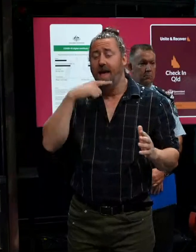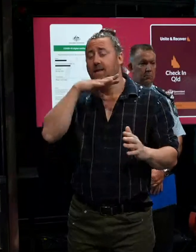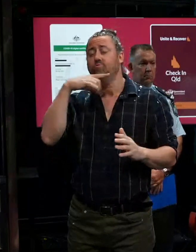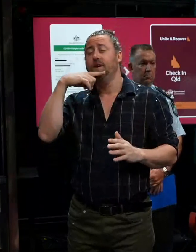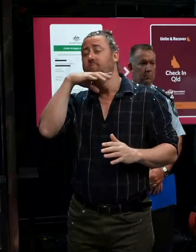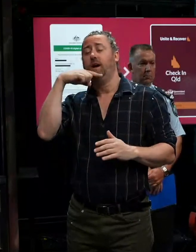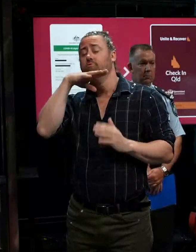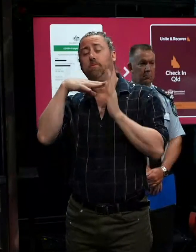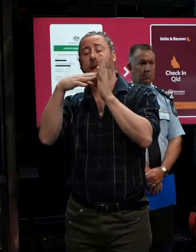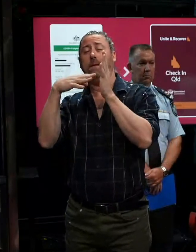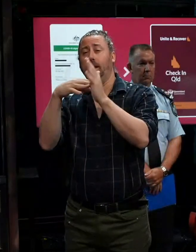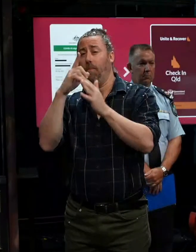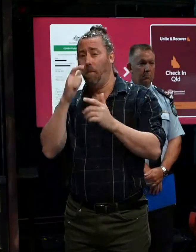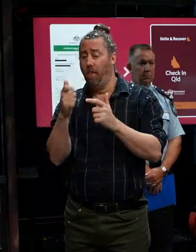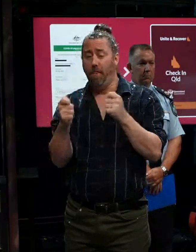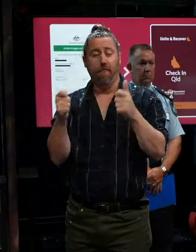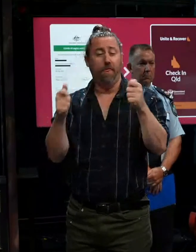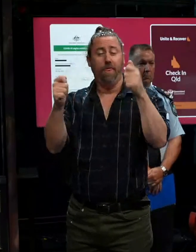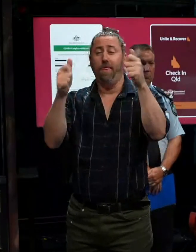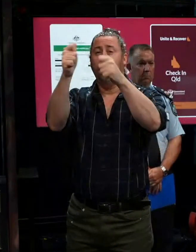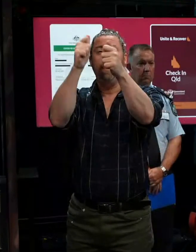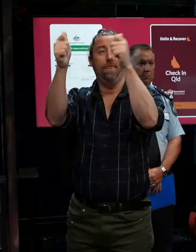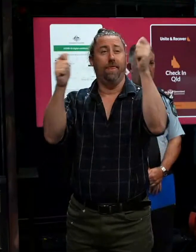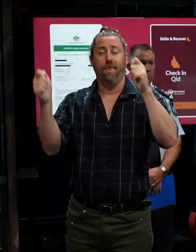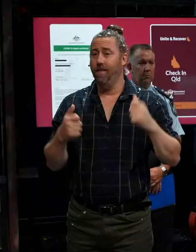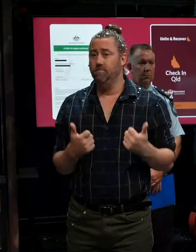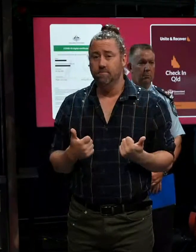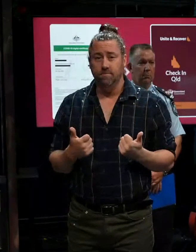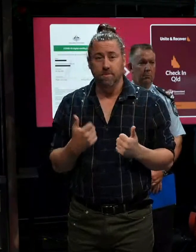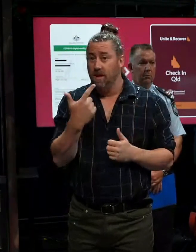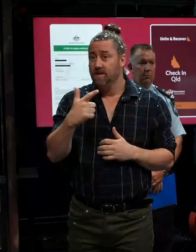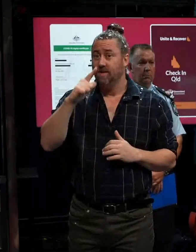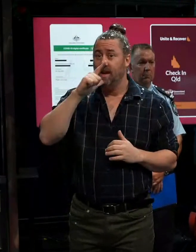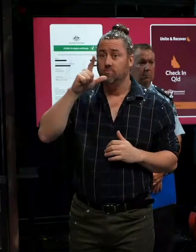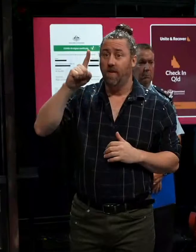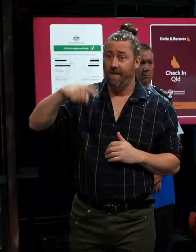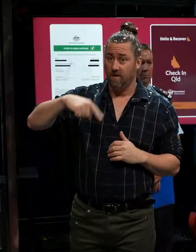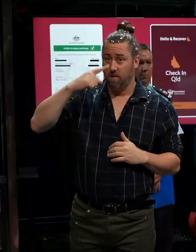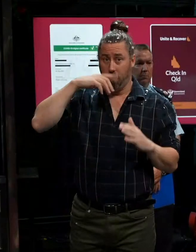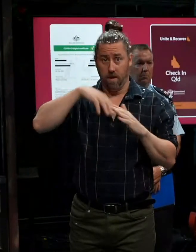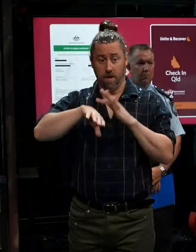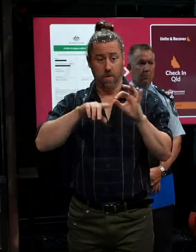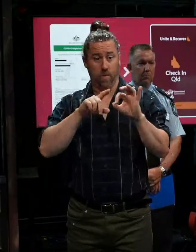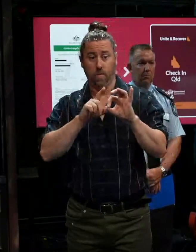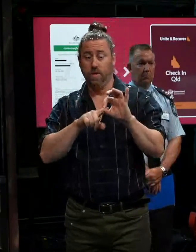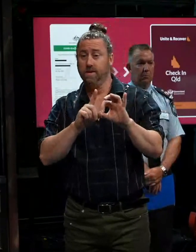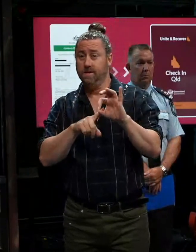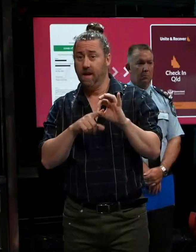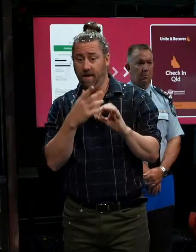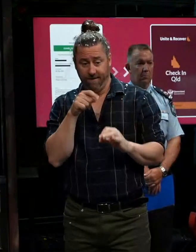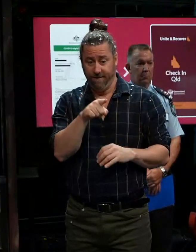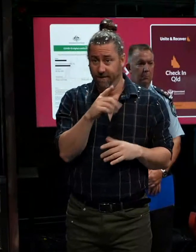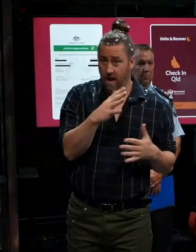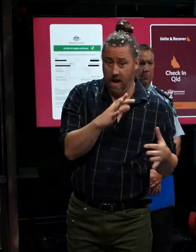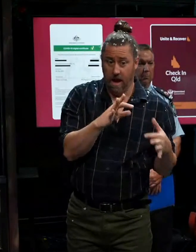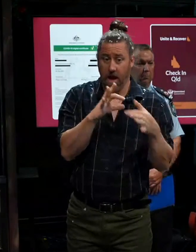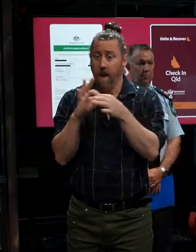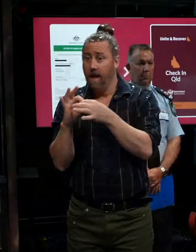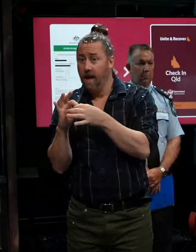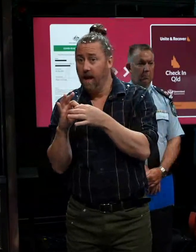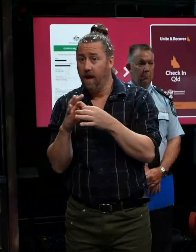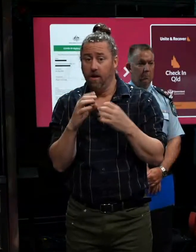across Queensland, and already more than 700,000 Queenslanders have been able to link their vaccination